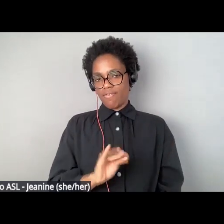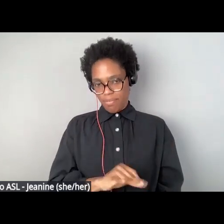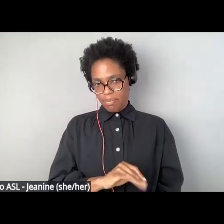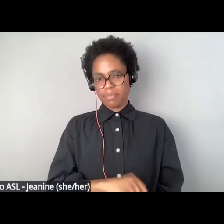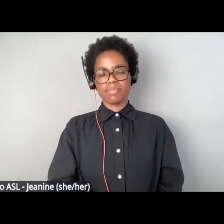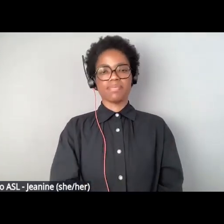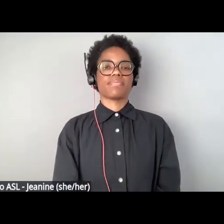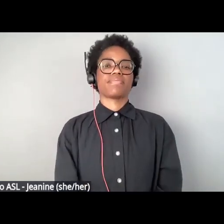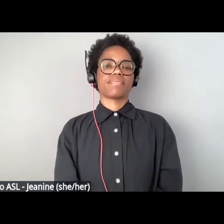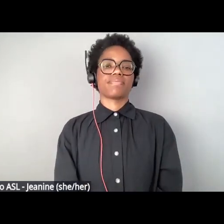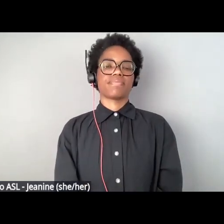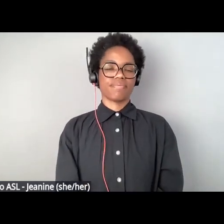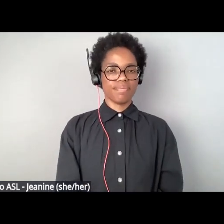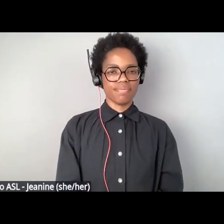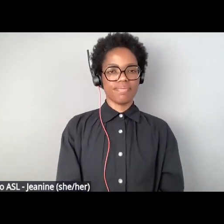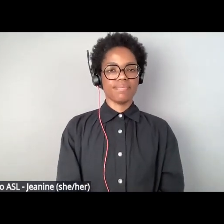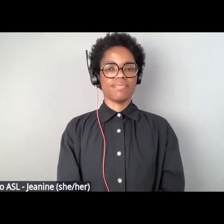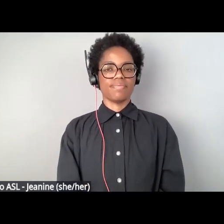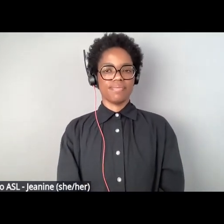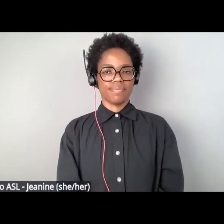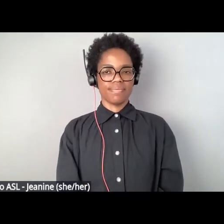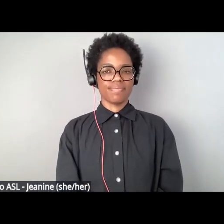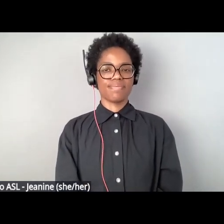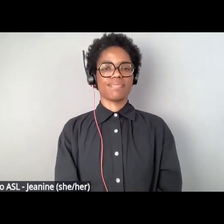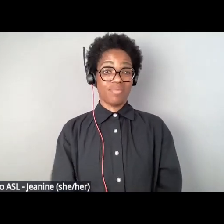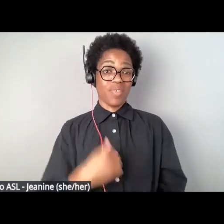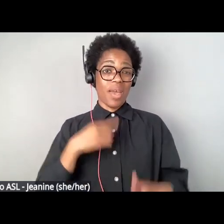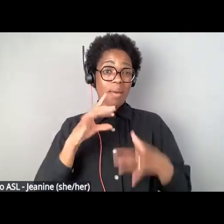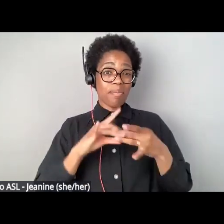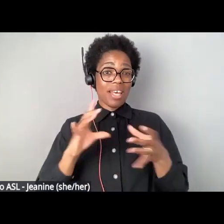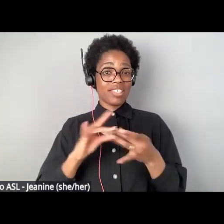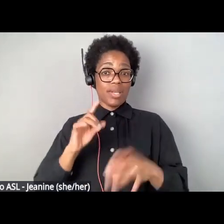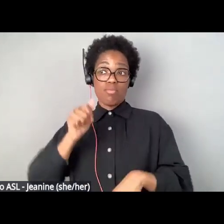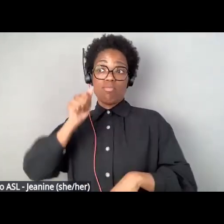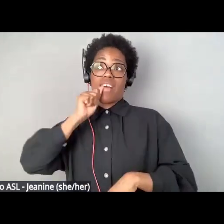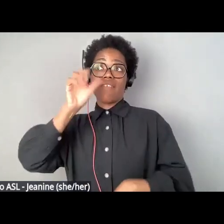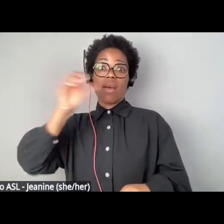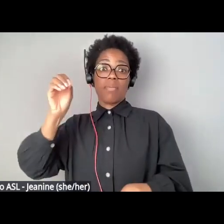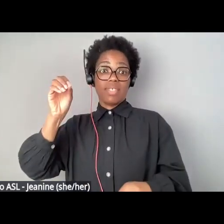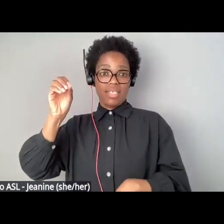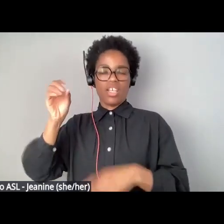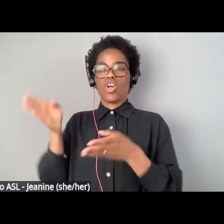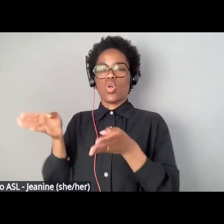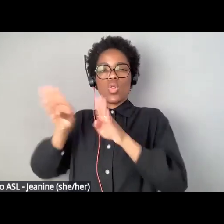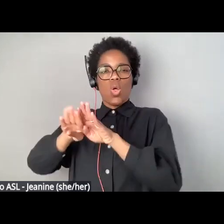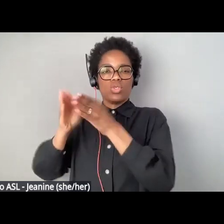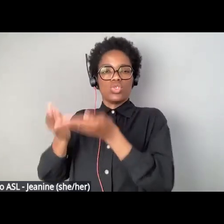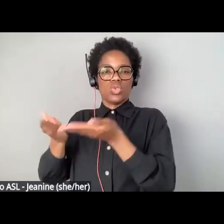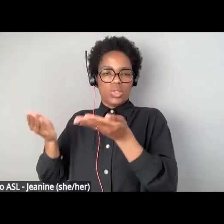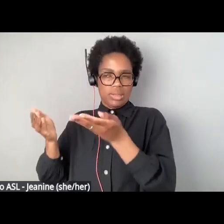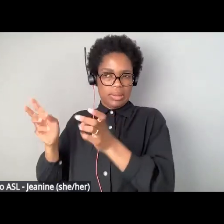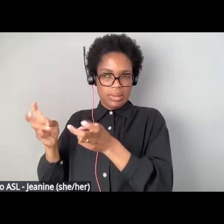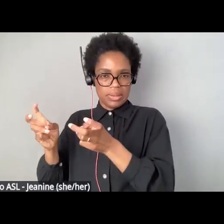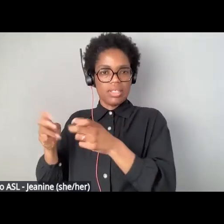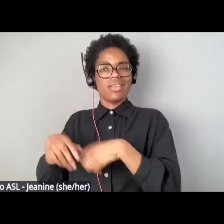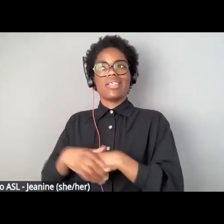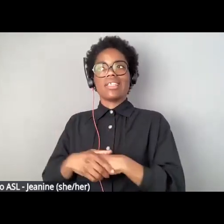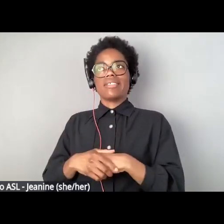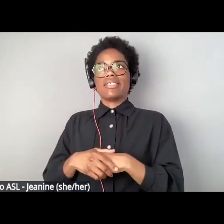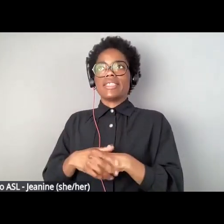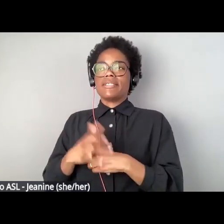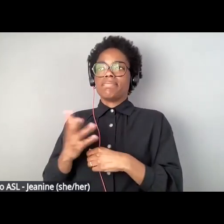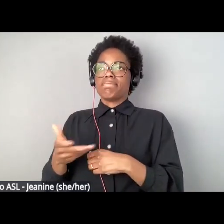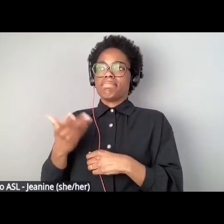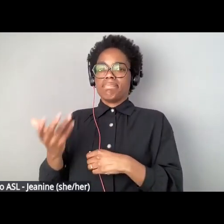like open source, closed source stuff, with these closed source companies, with these very private companies, there's a level of trust. There's a level